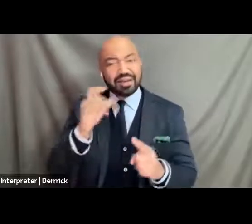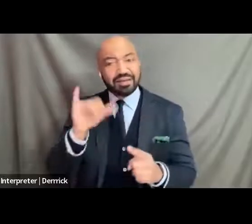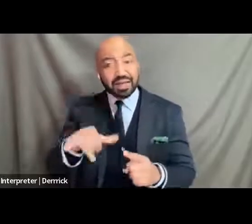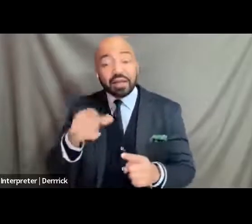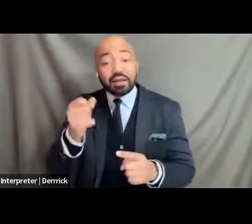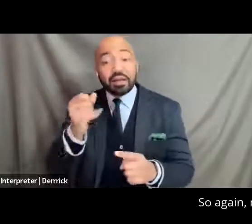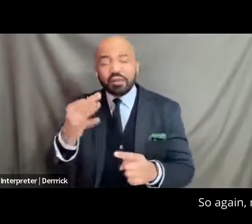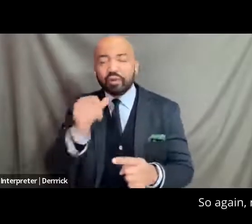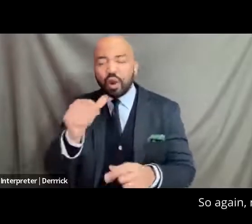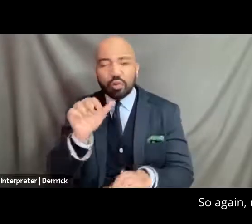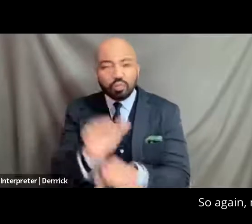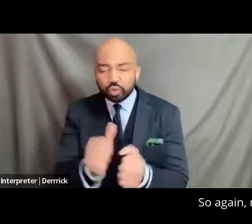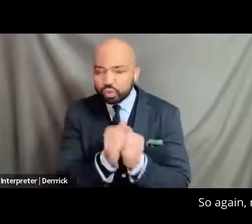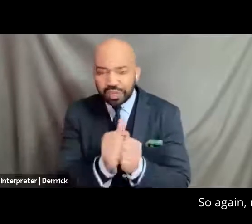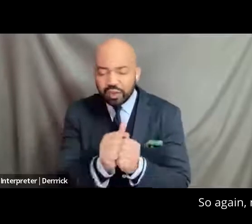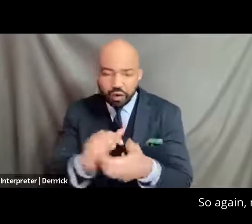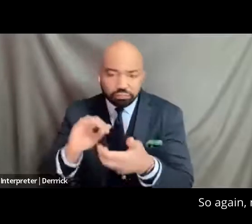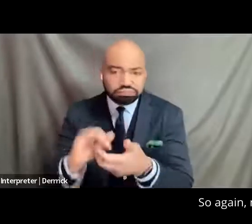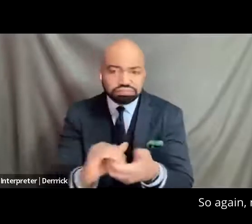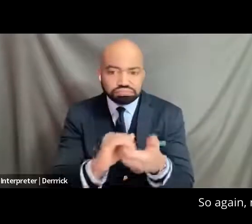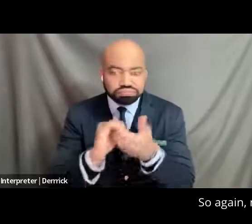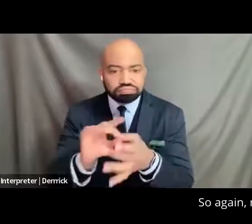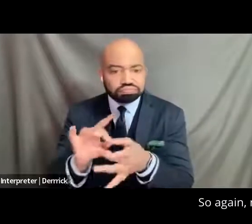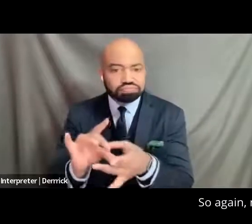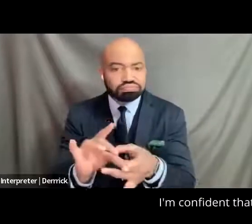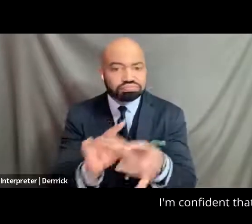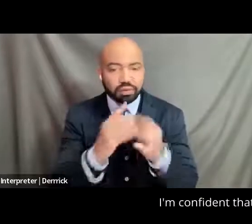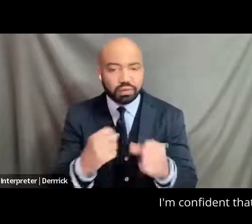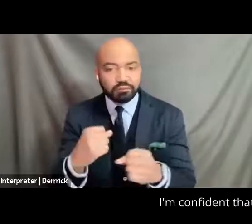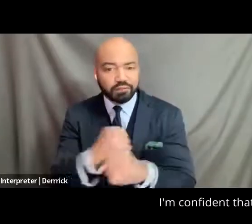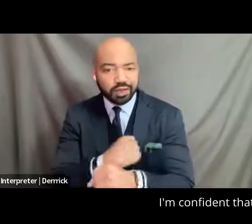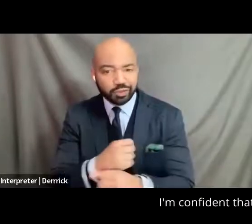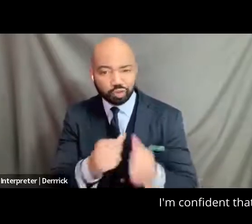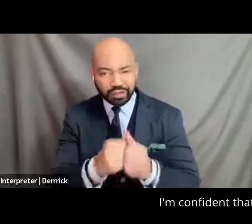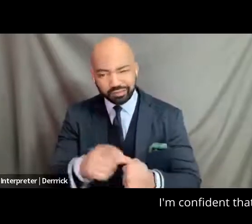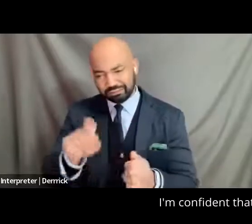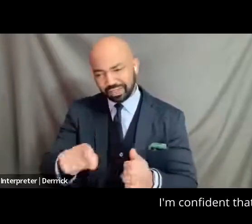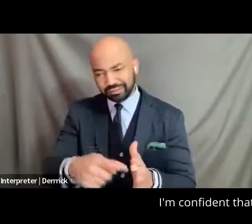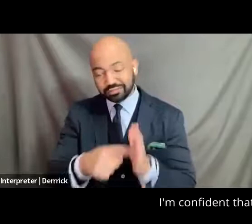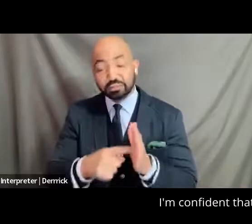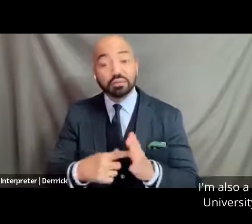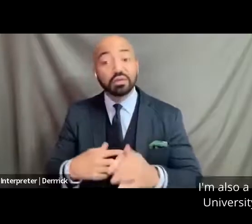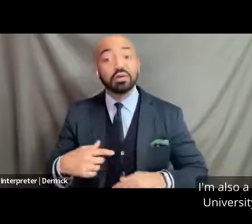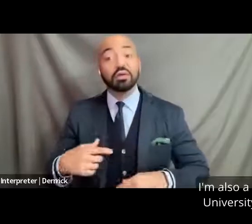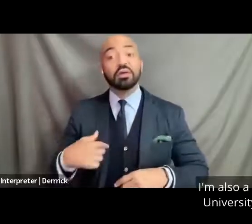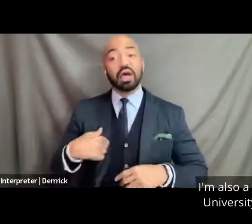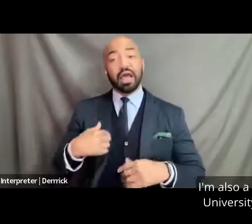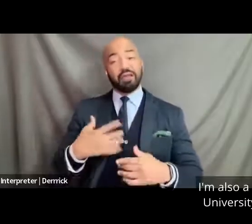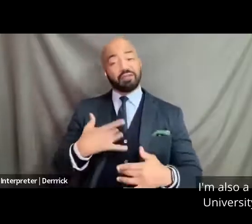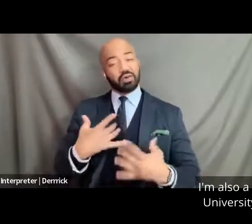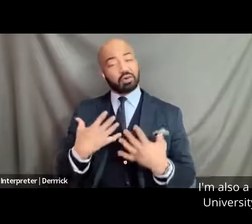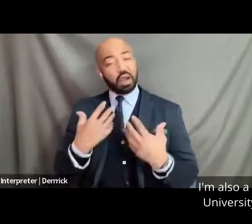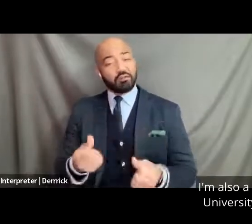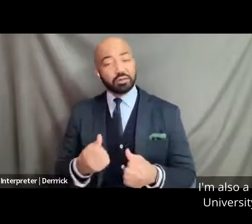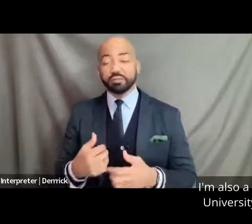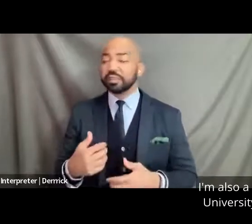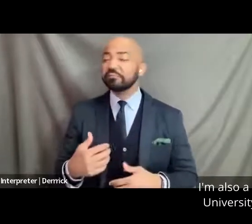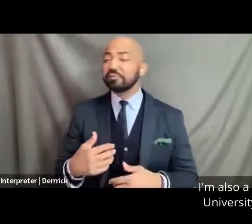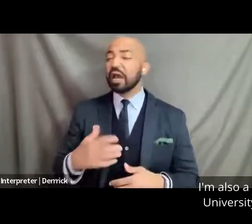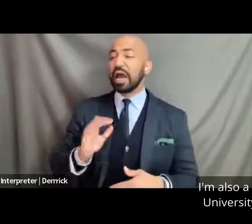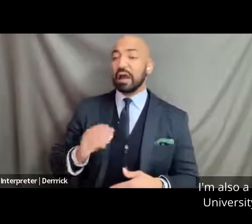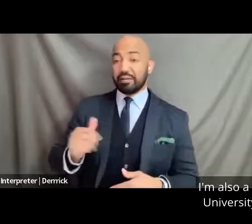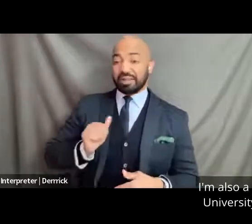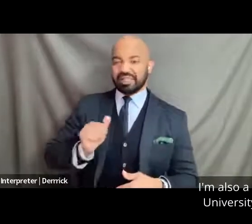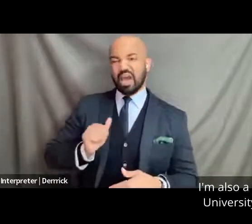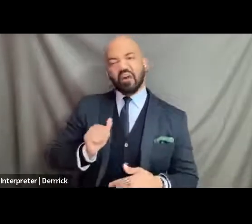um so um again moving forward i'm confident that our disabled students i'm also a professor at the